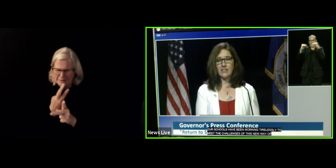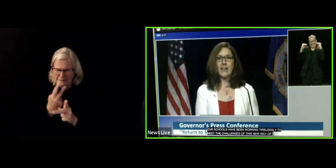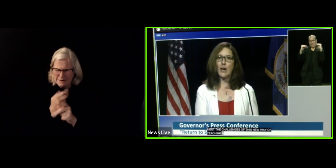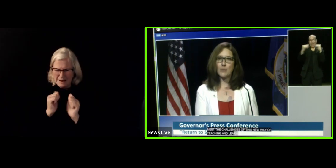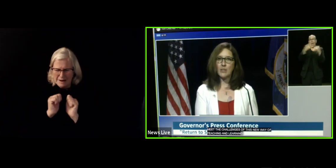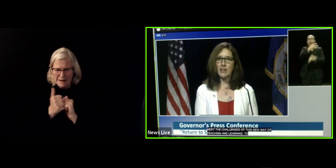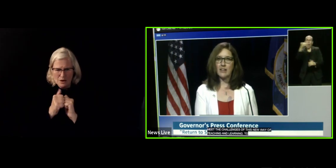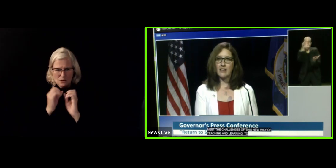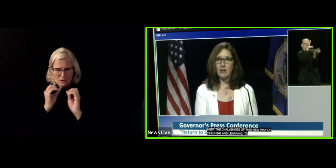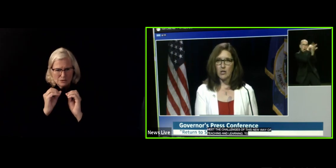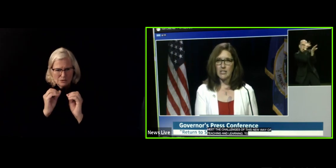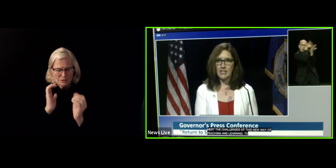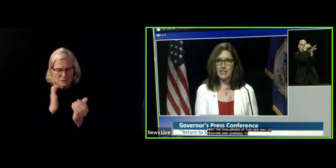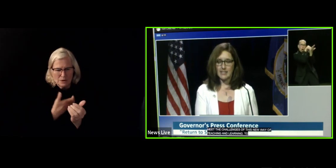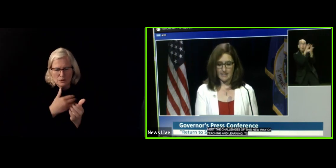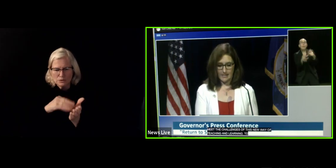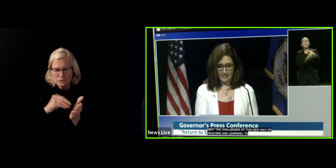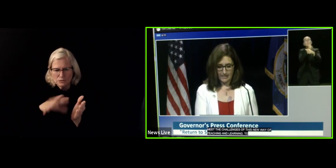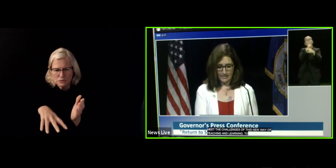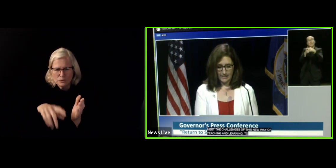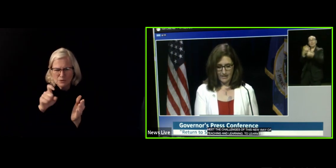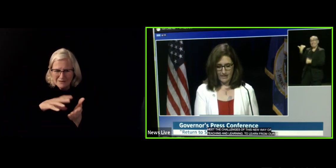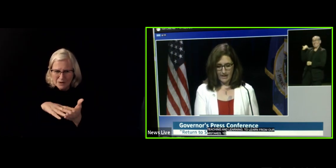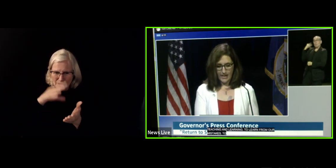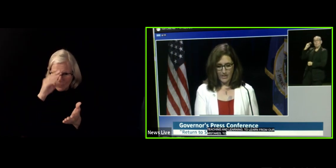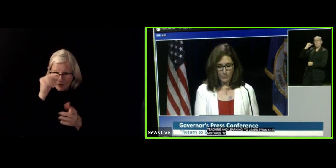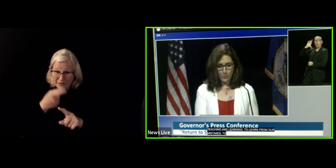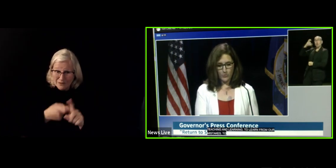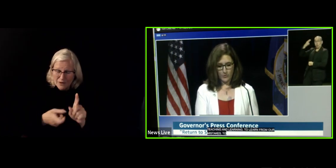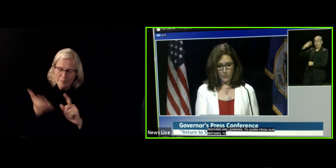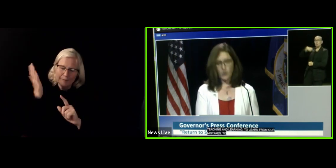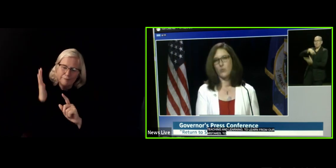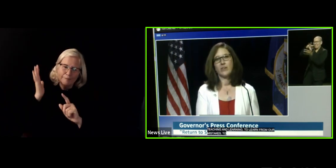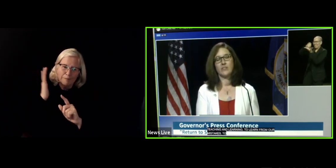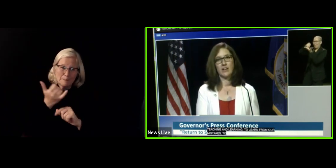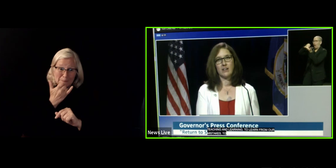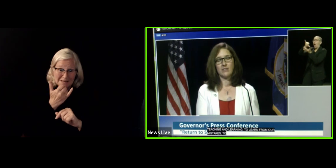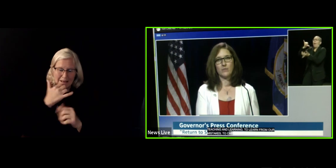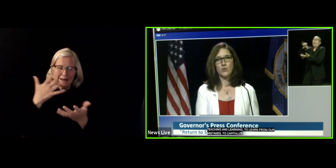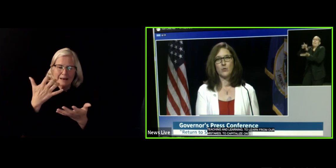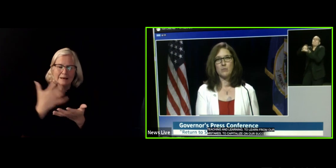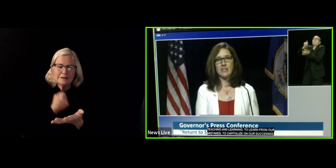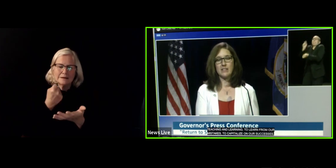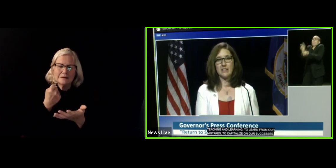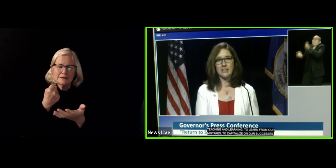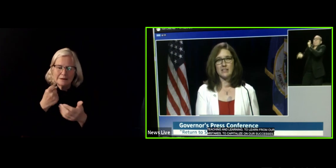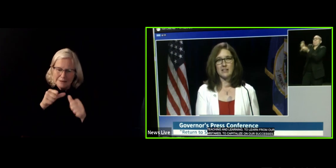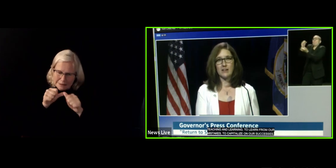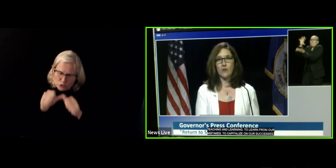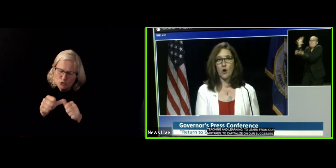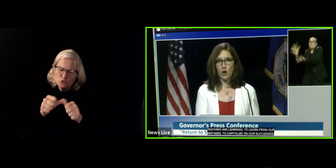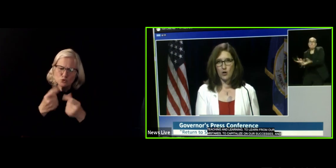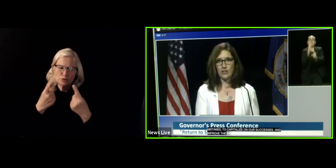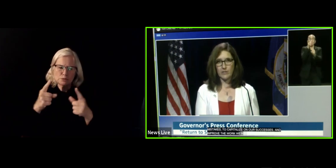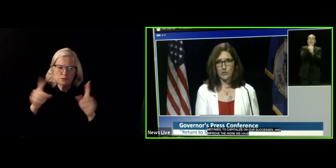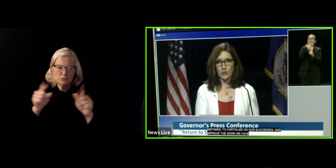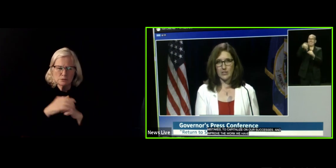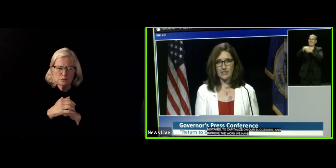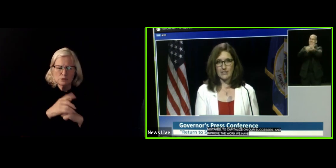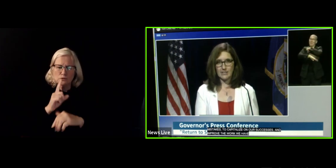to capitalize on our successes, and improve the work we have done to meet the needs of all